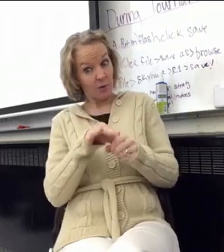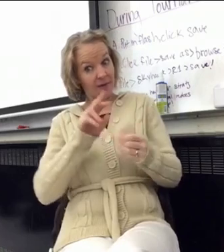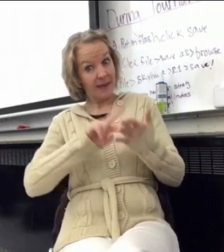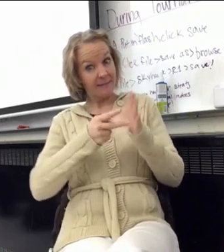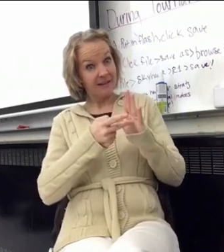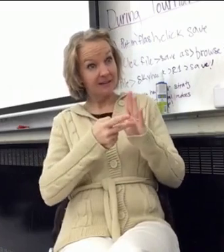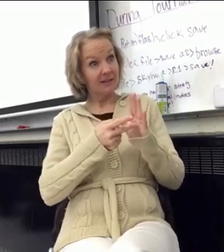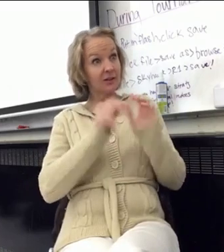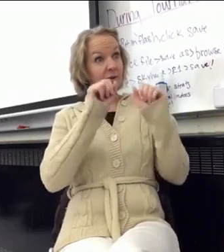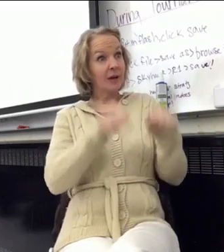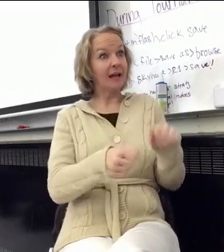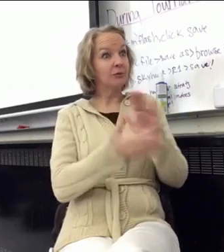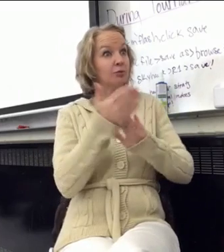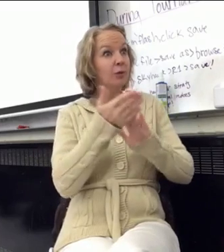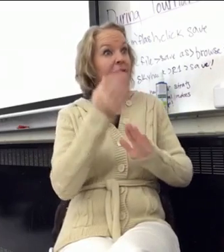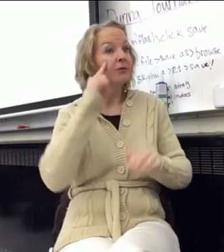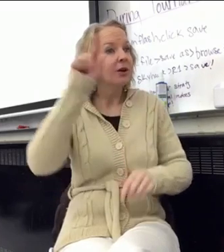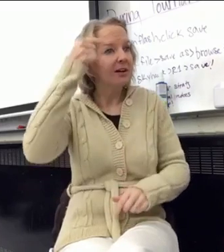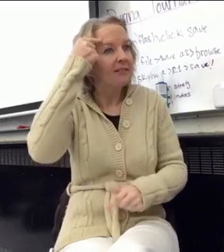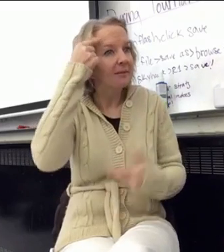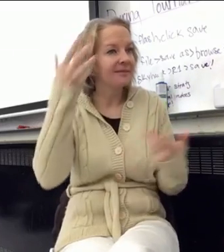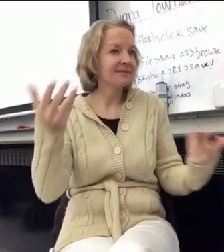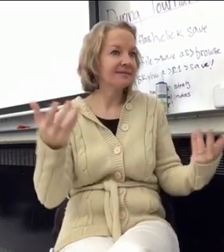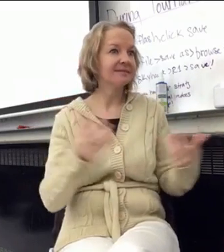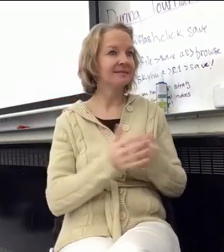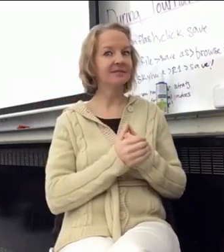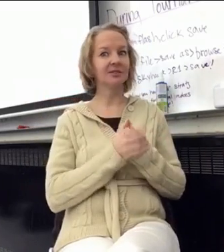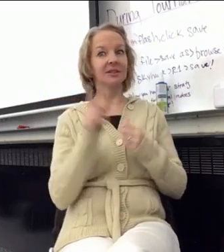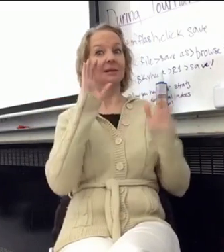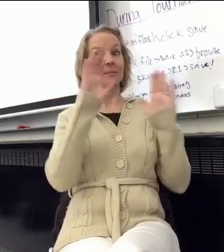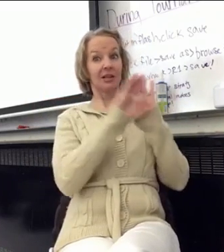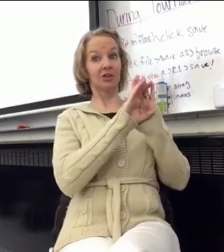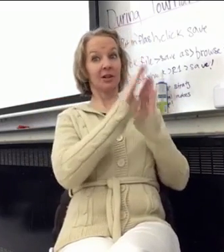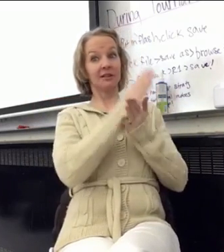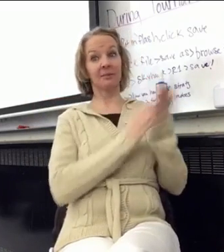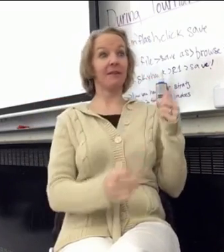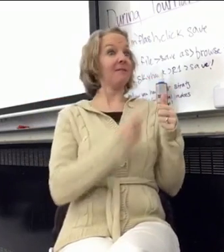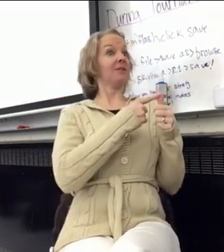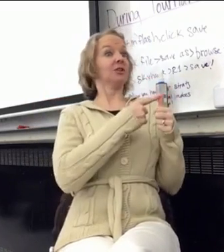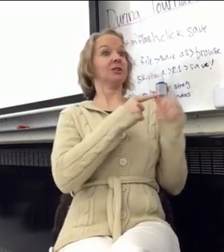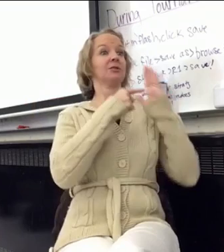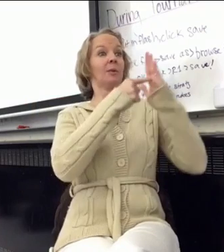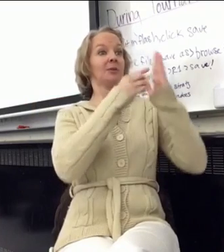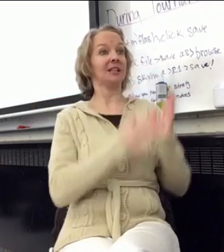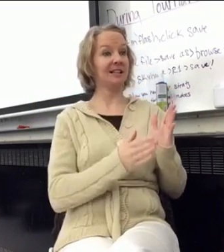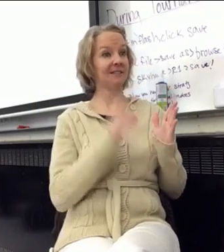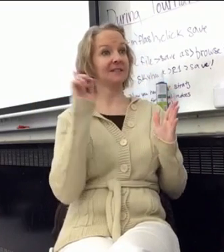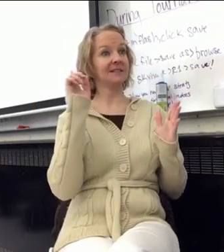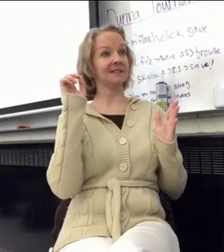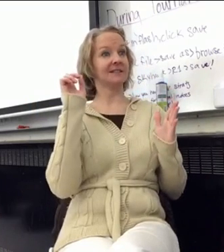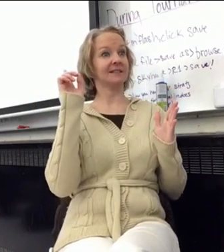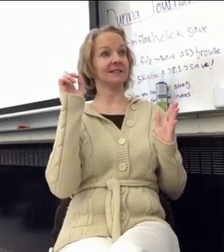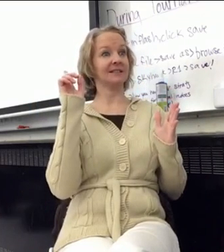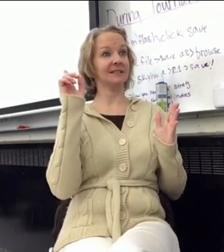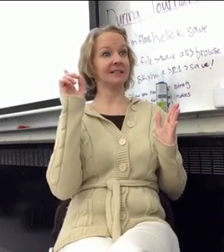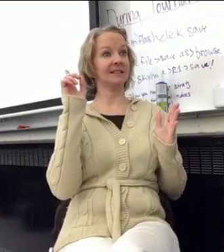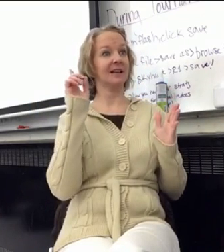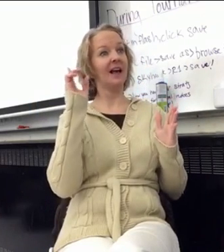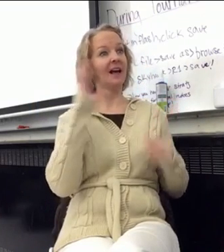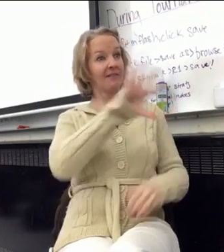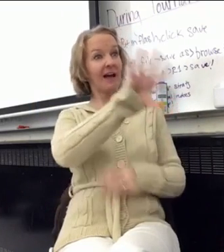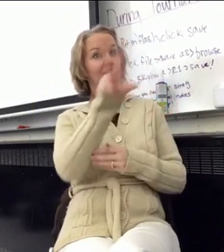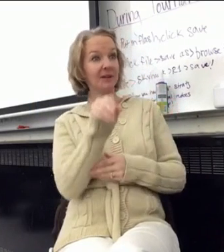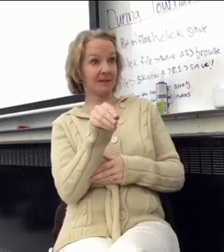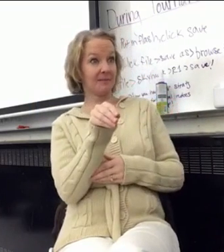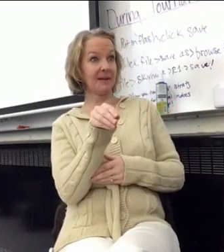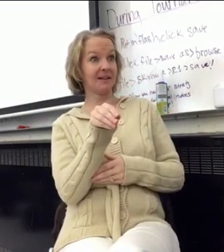can be in the United States government. So here's a picture of some of the very first representatives of African